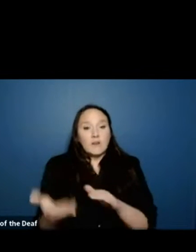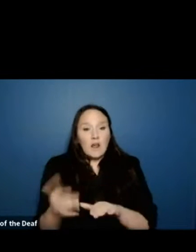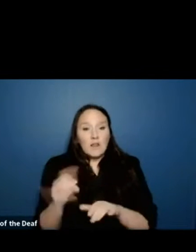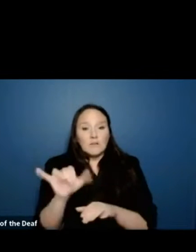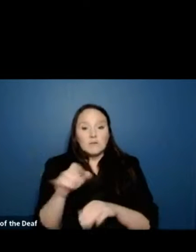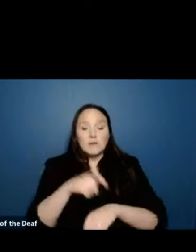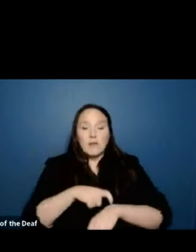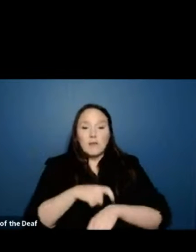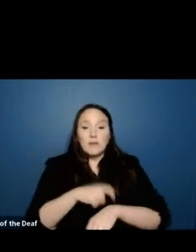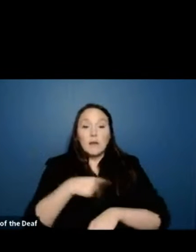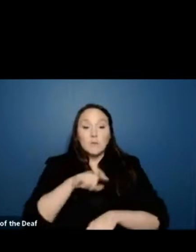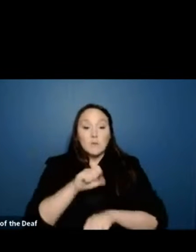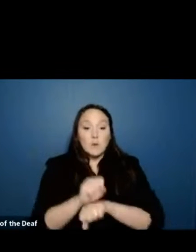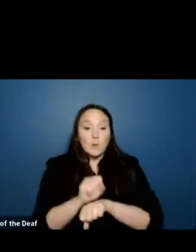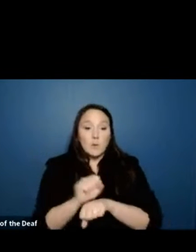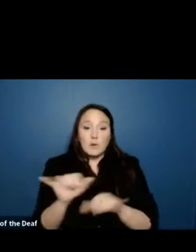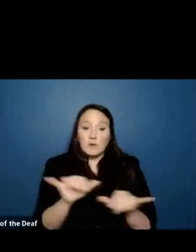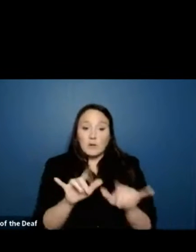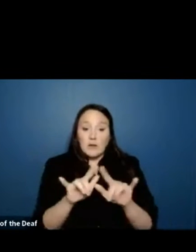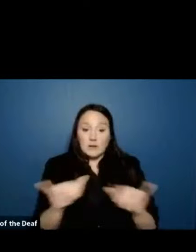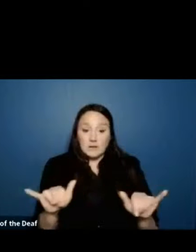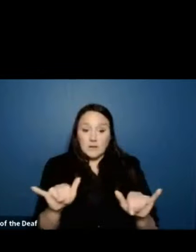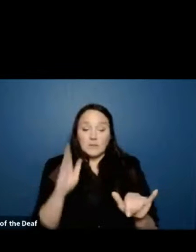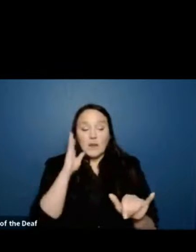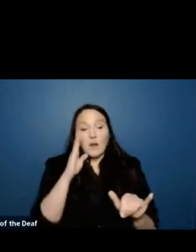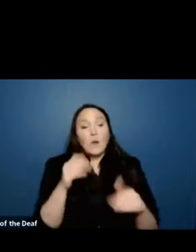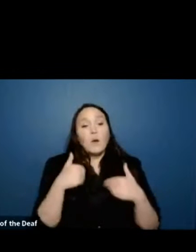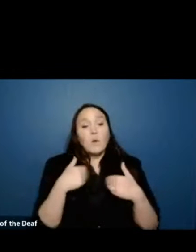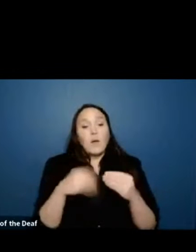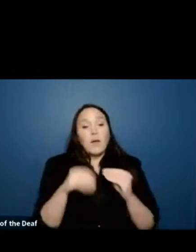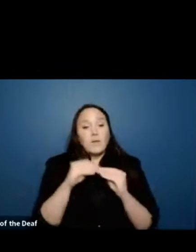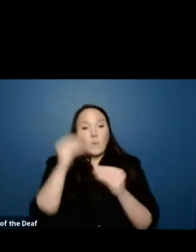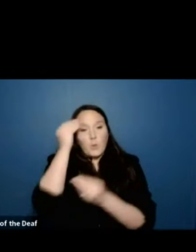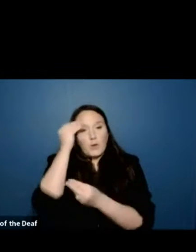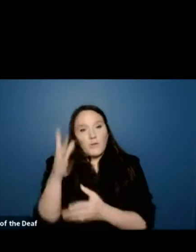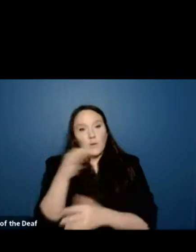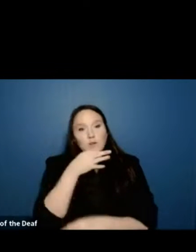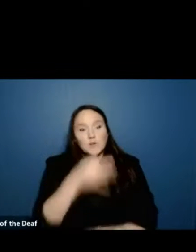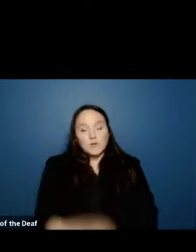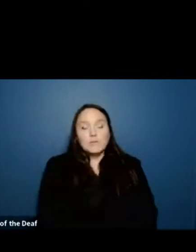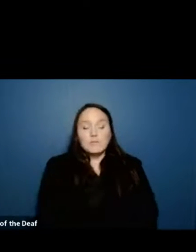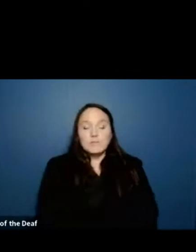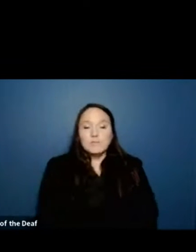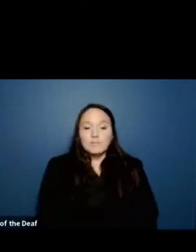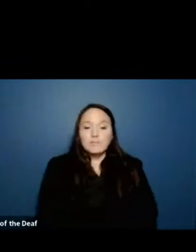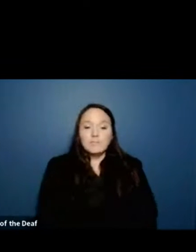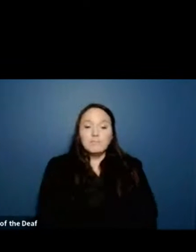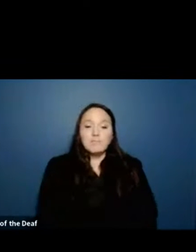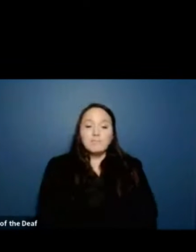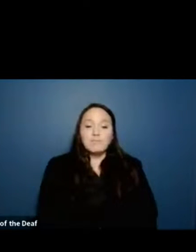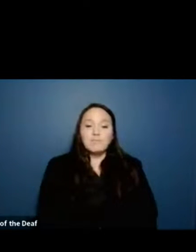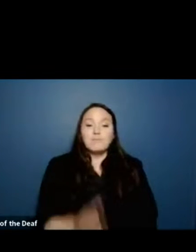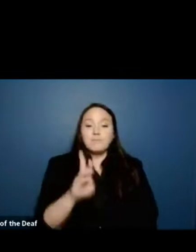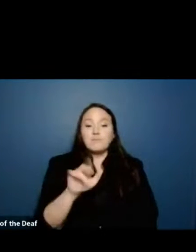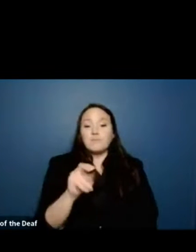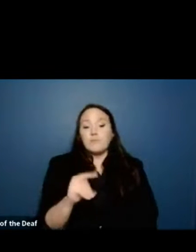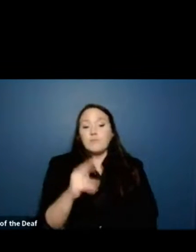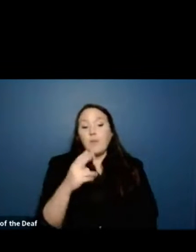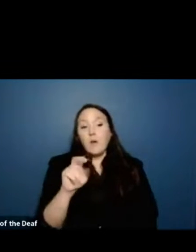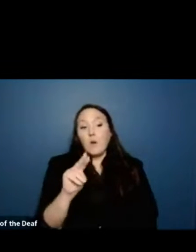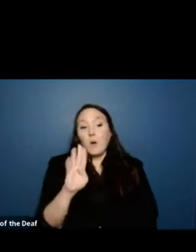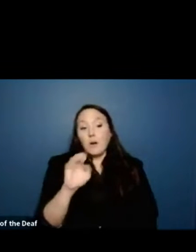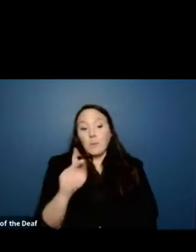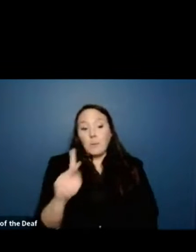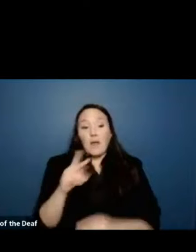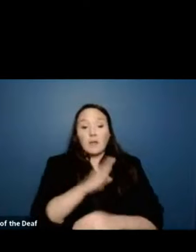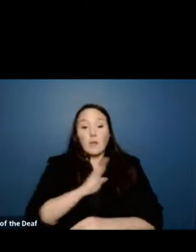as well with them. And we'll end up with more information on that coming soon. From Brian Hornback, with the Board of Health